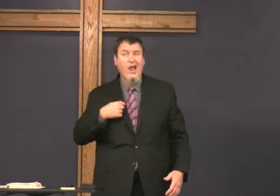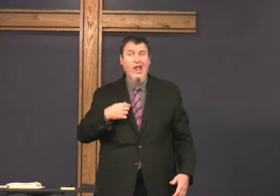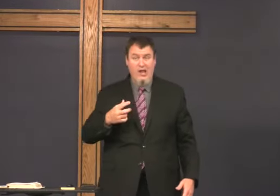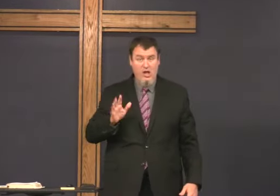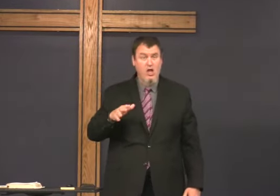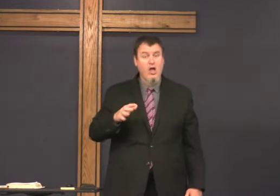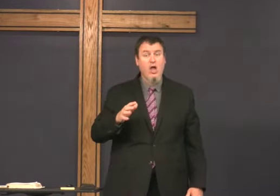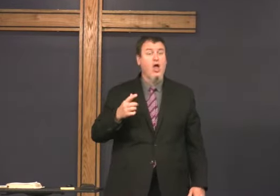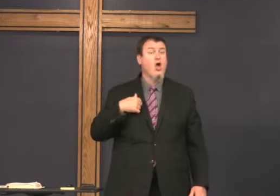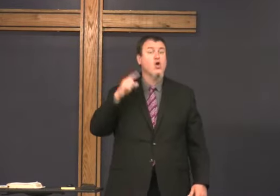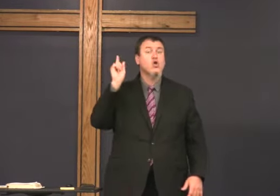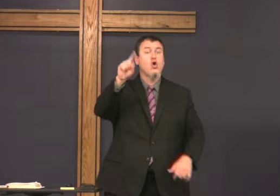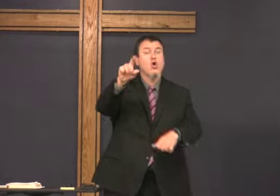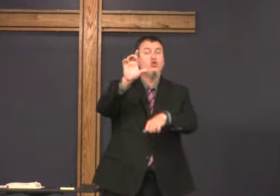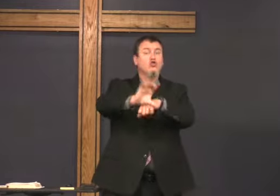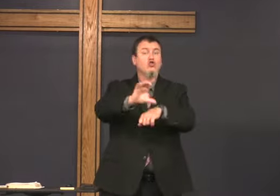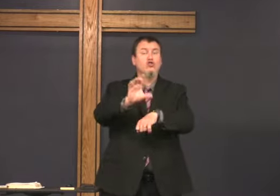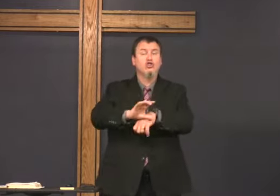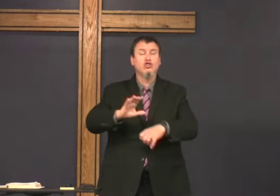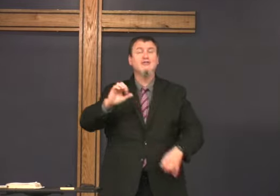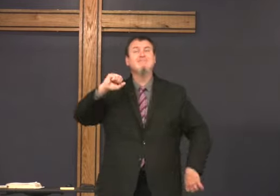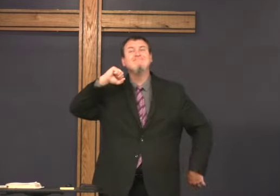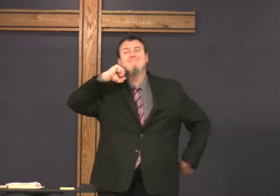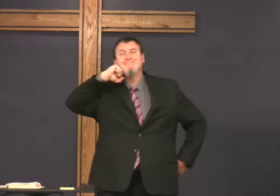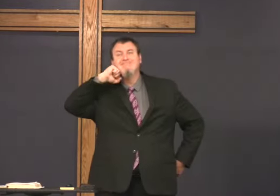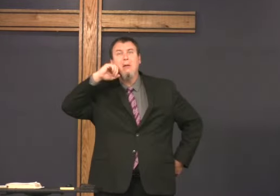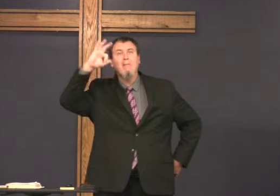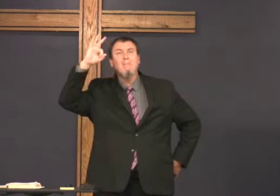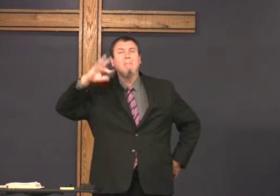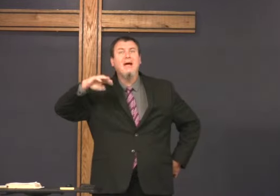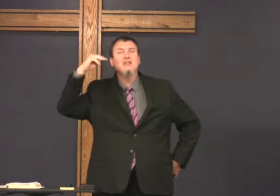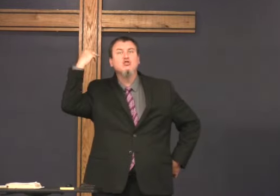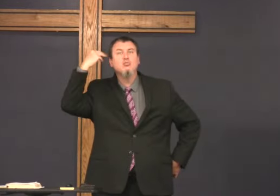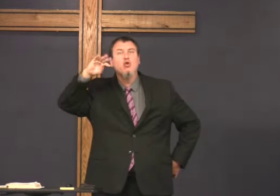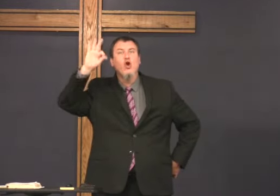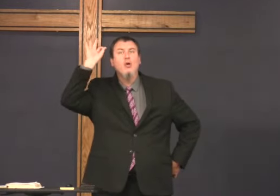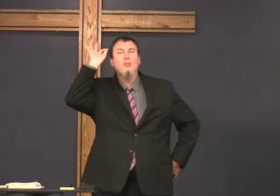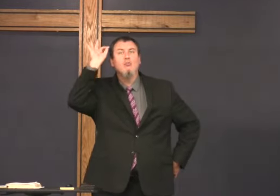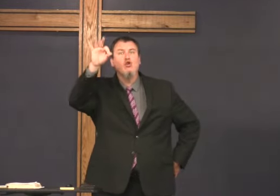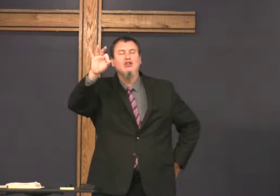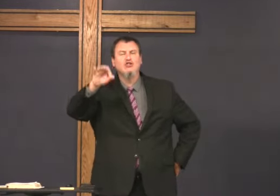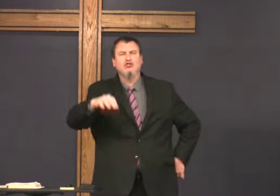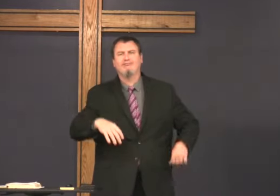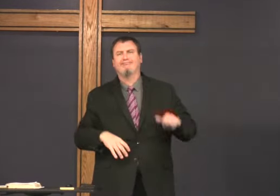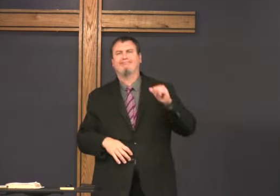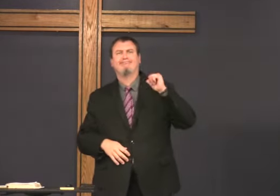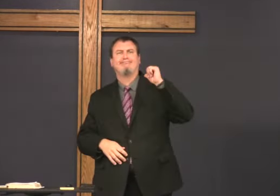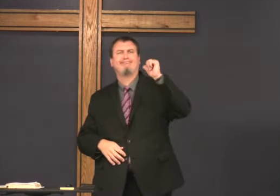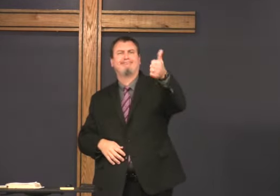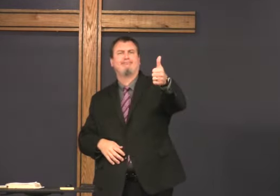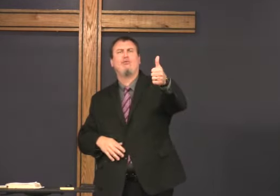And I, when I go to church and I'm sitting there and I'm watching Pastor